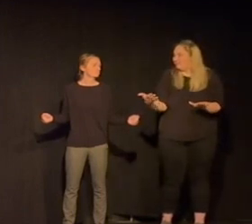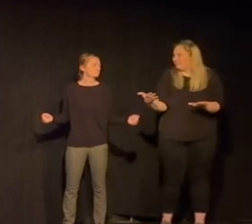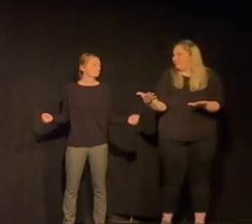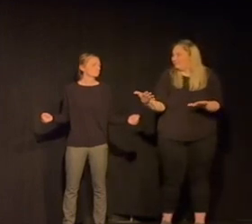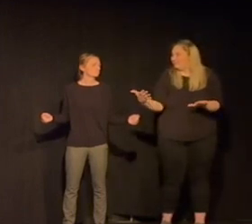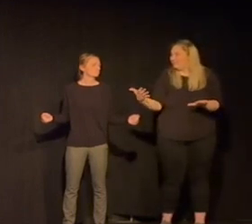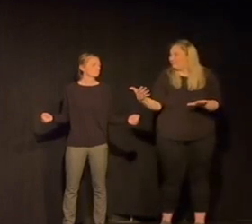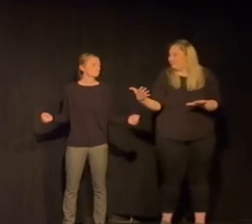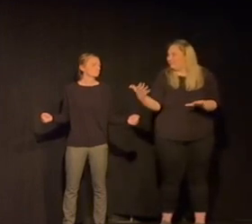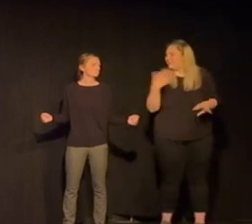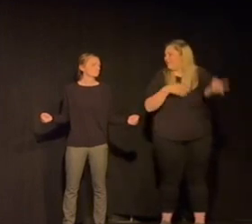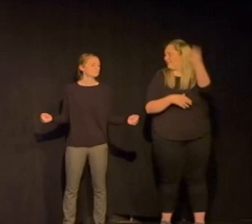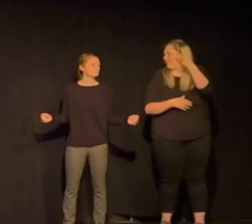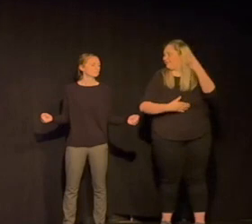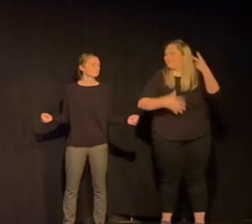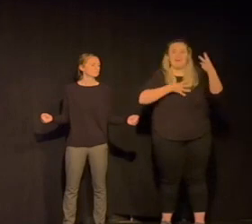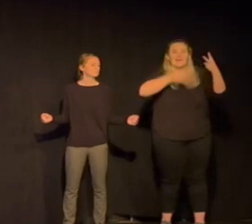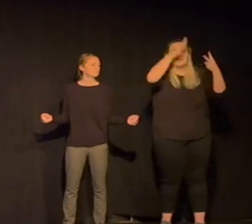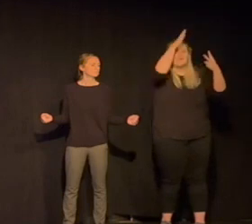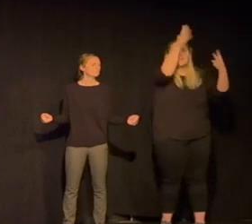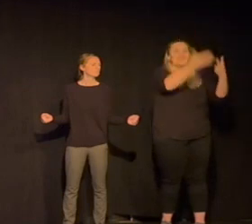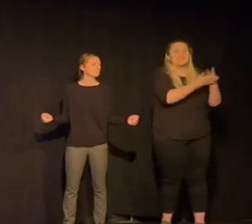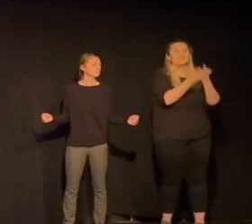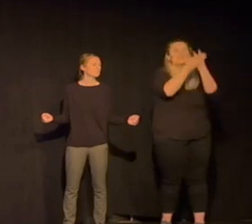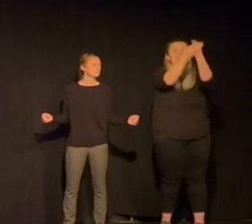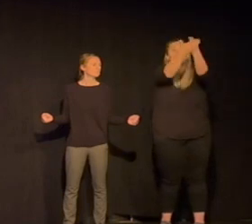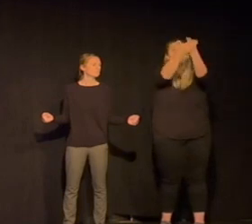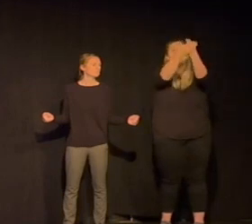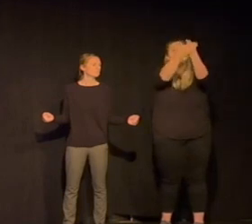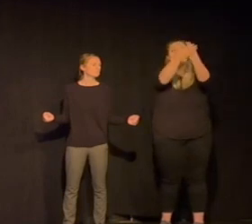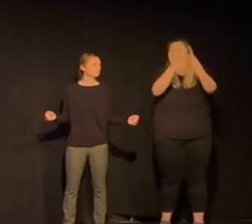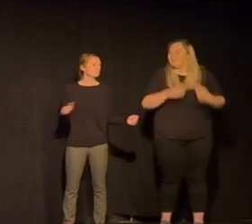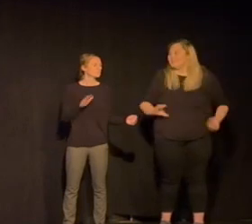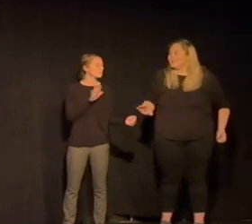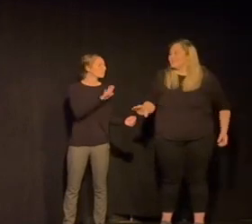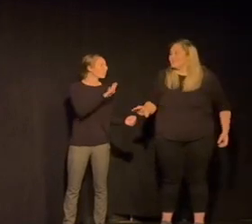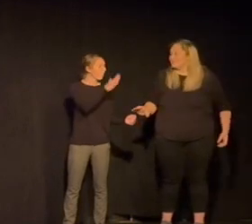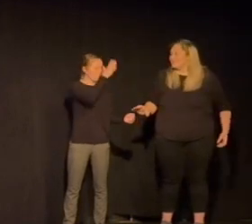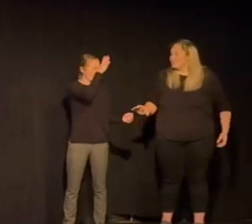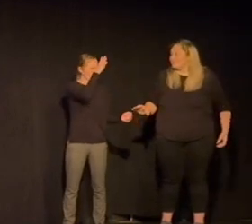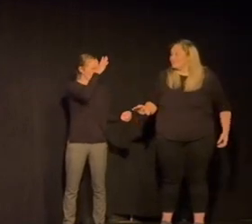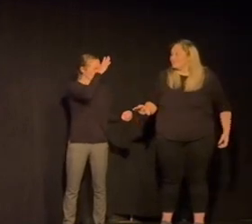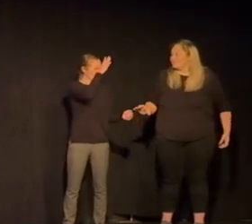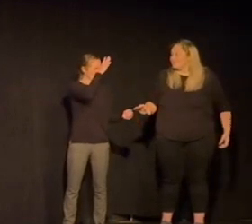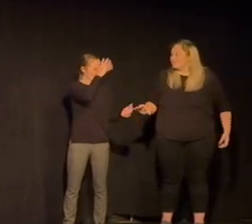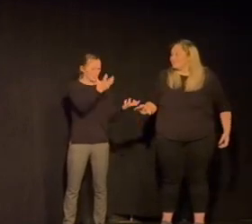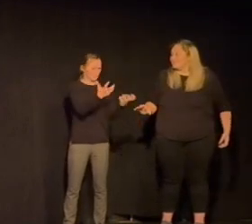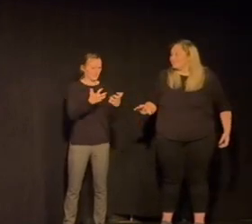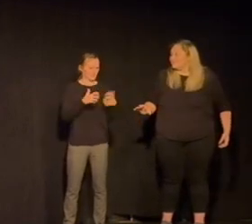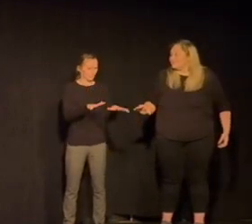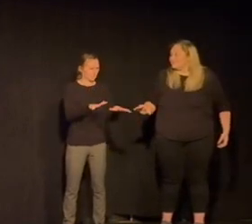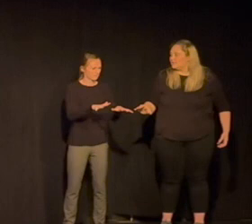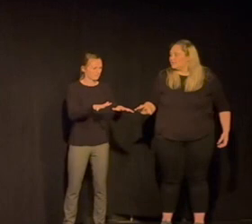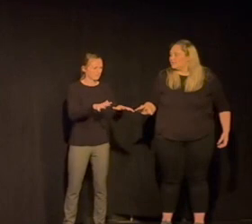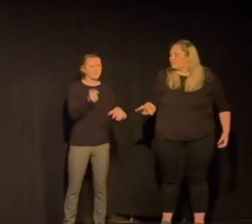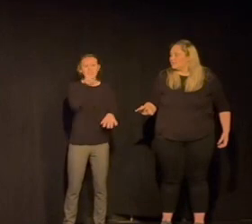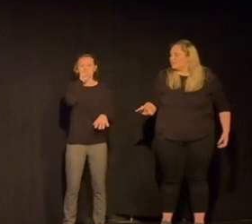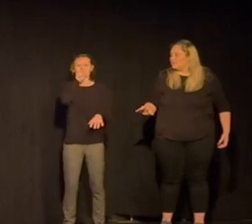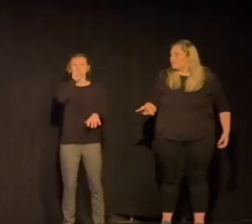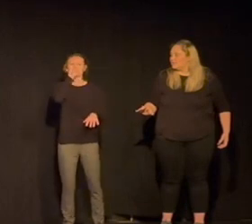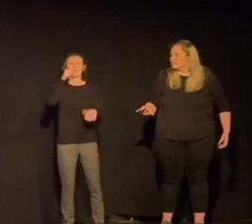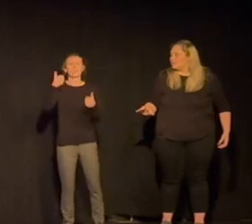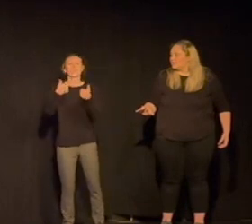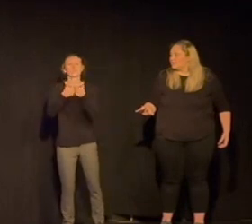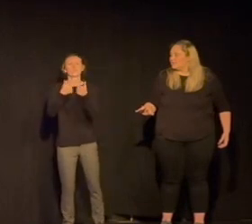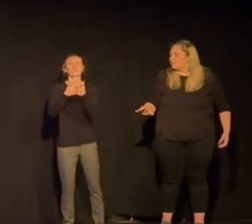I'm going to give him both. Your father wouldn't want that. He loved the game too much.